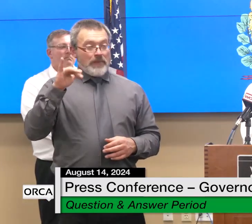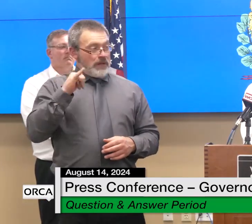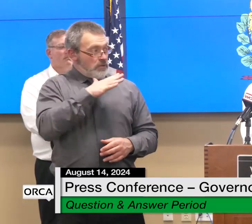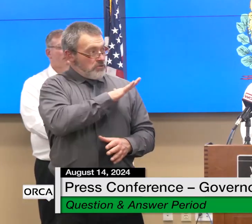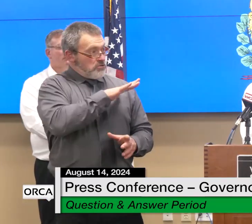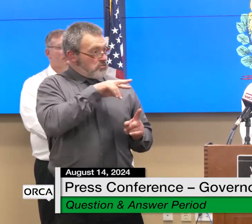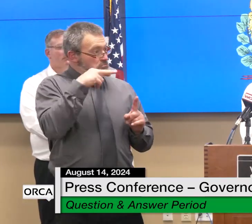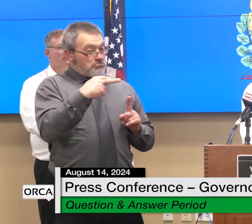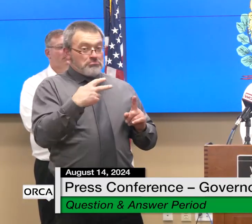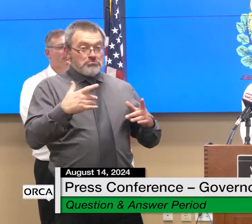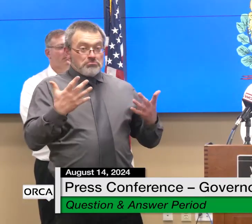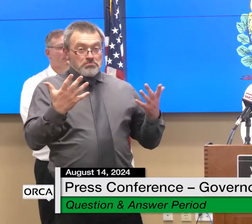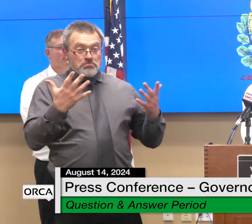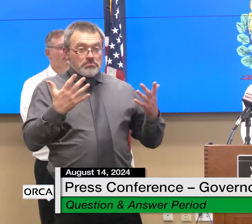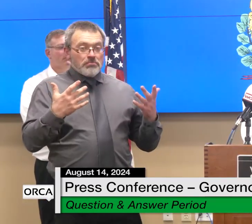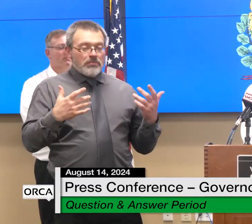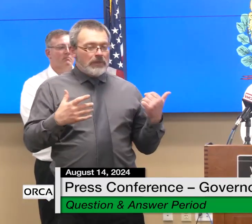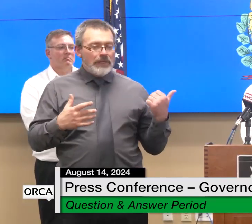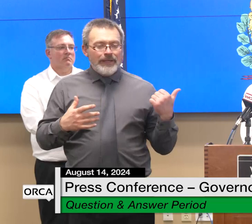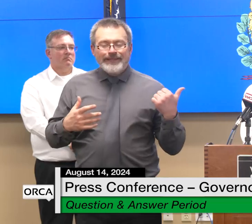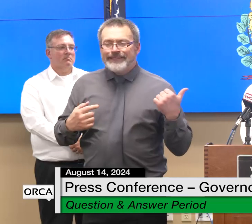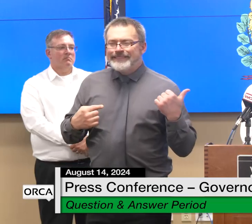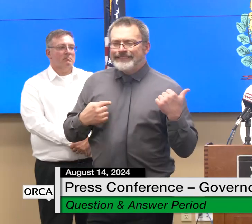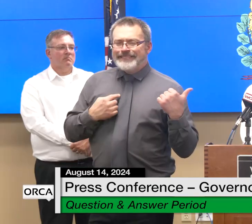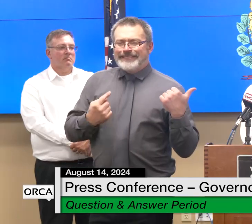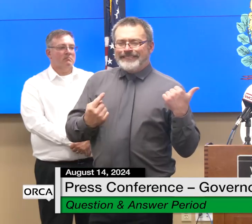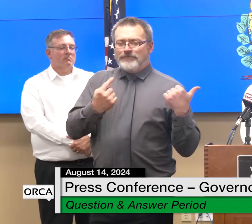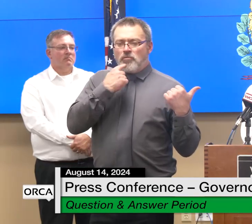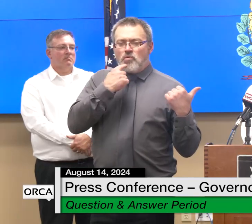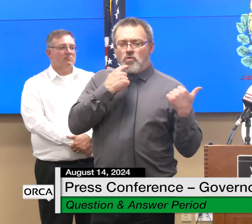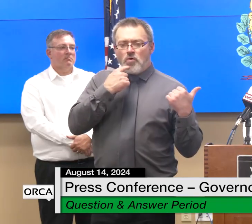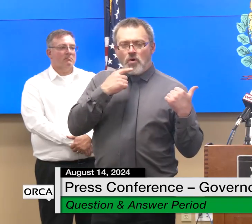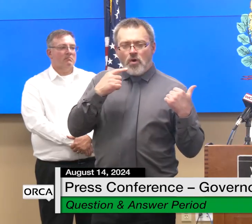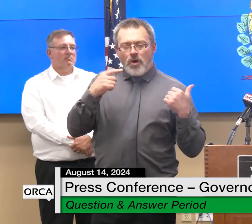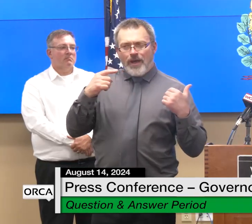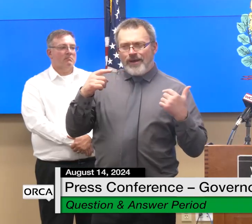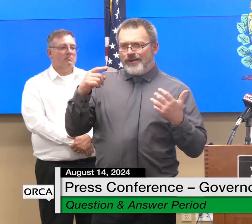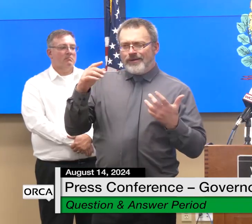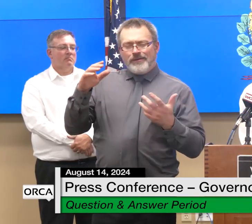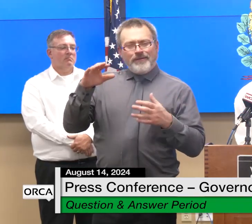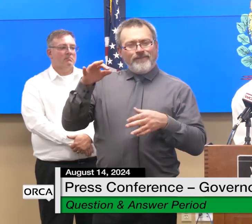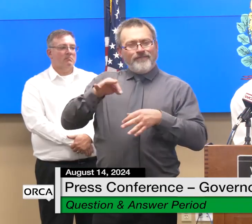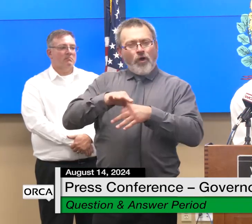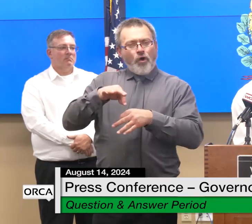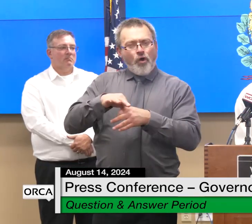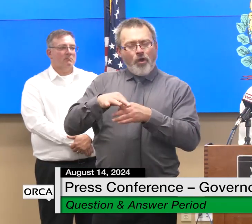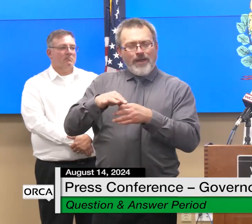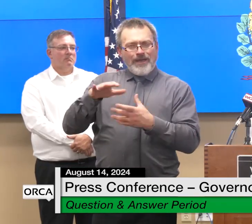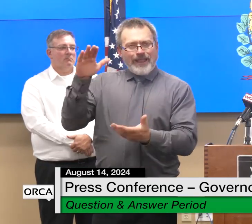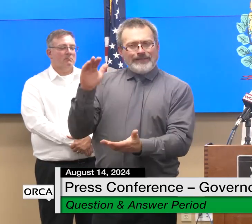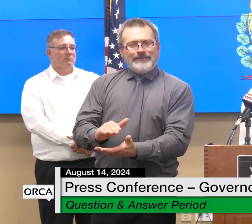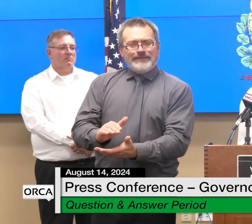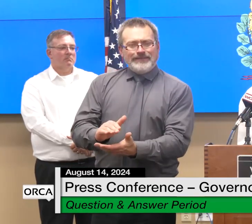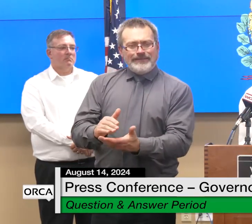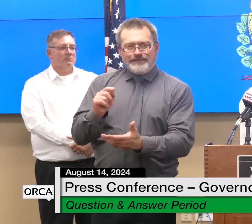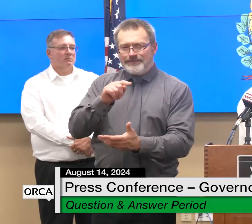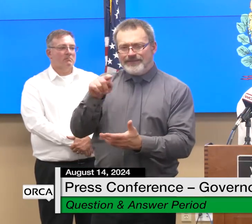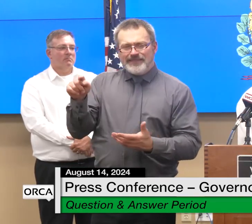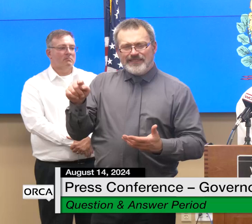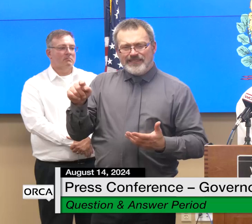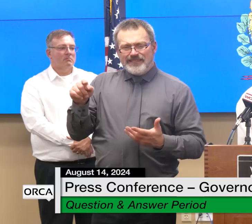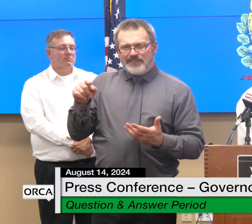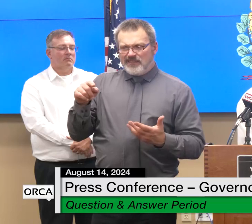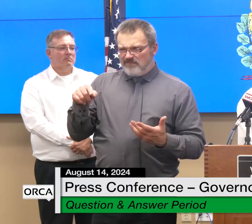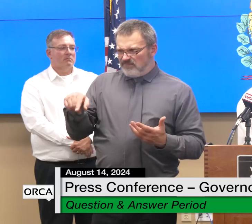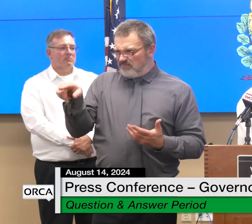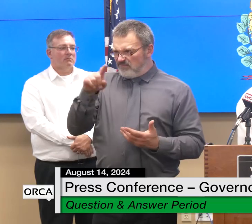You know, disappointing in some respects with a low turnout. 15% is not something to be proud of. And I'm not sure